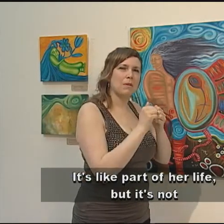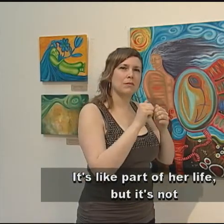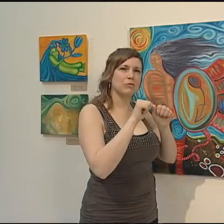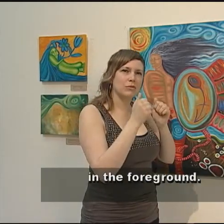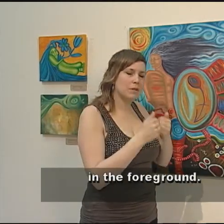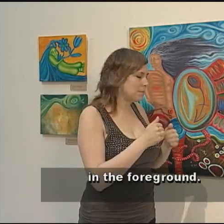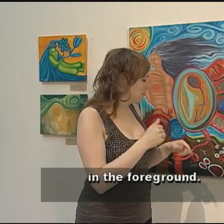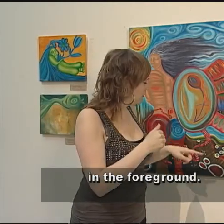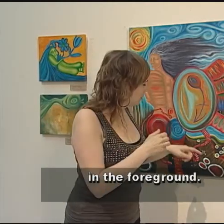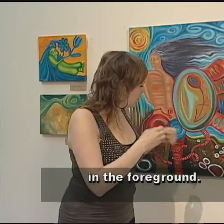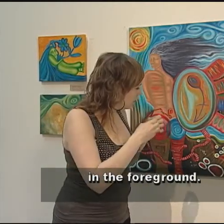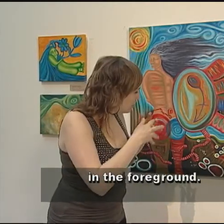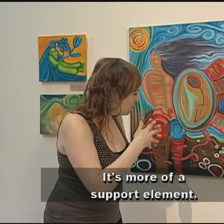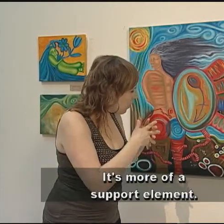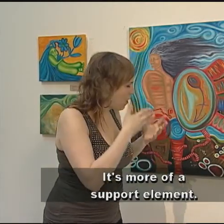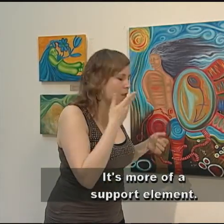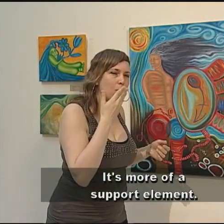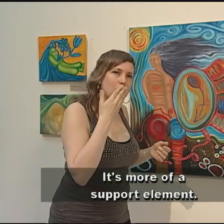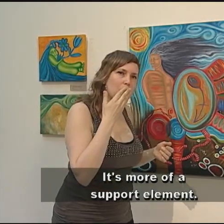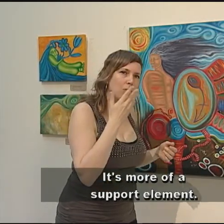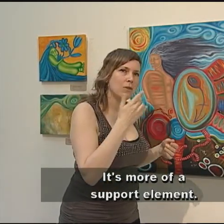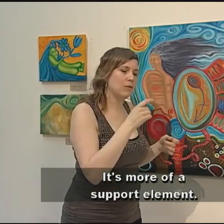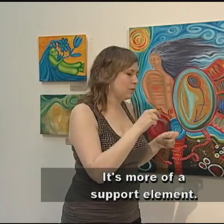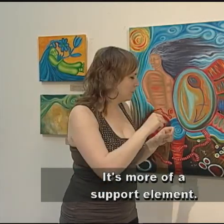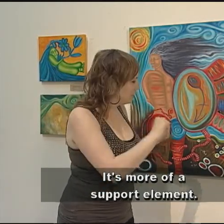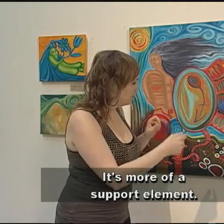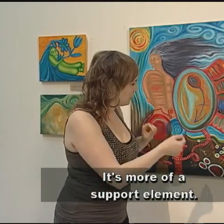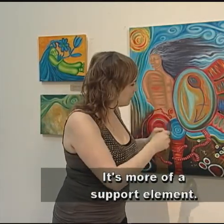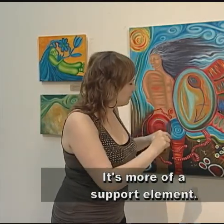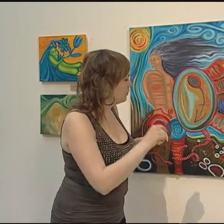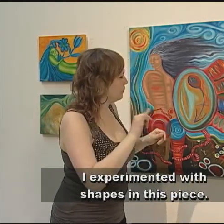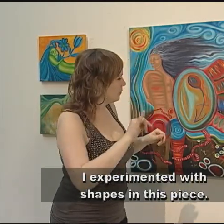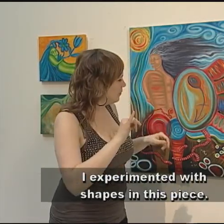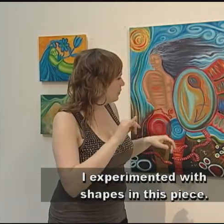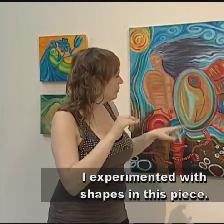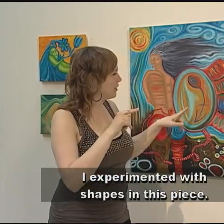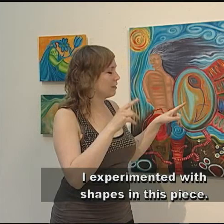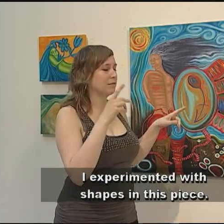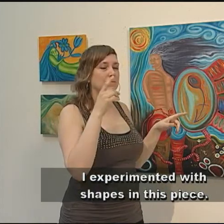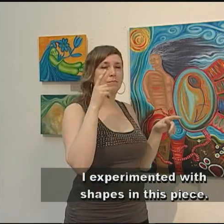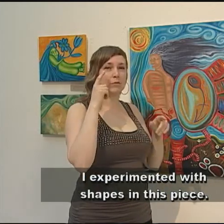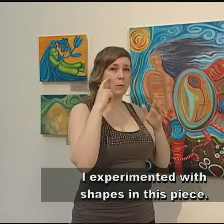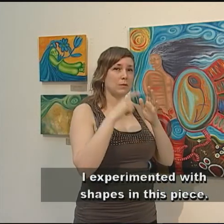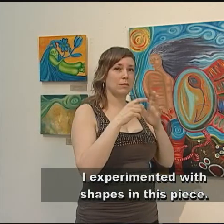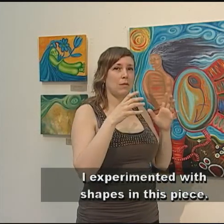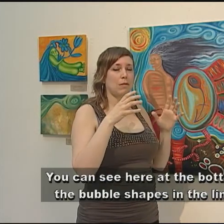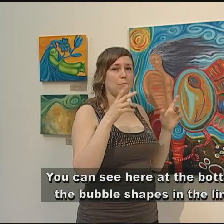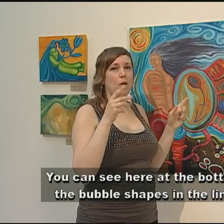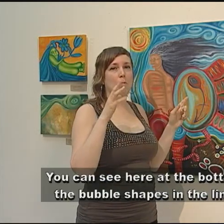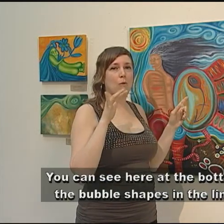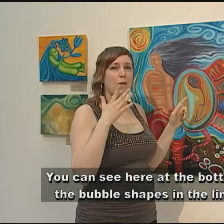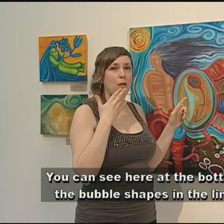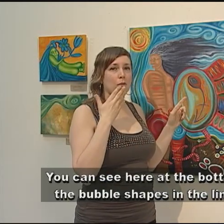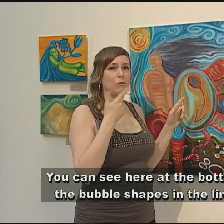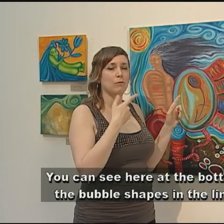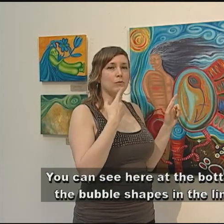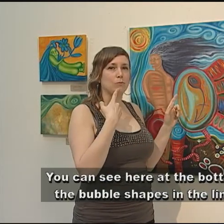life, but it's not in the foreground. It's more of a support element. I experimented with shapes in this piece. You can see here at the bottom the